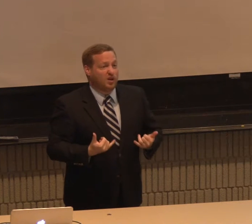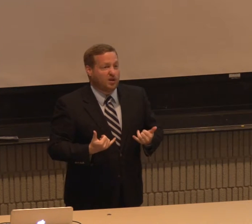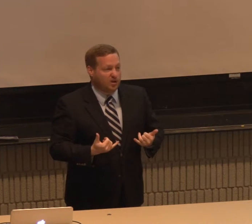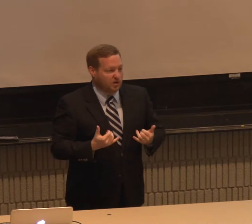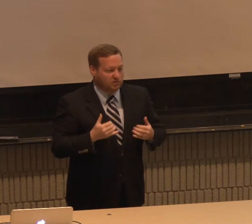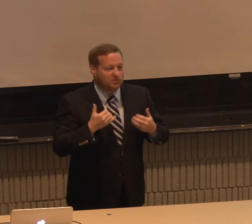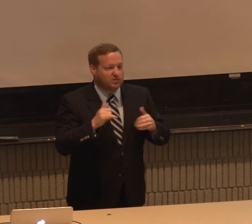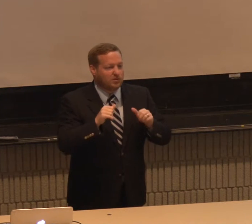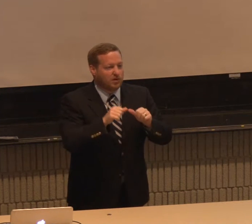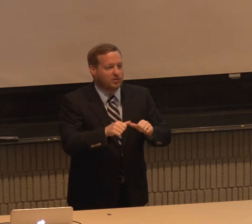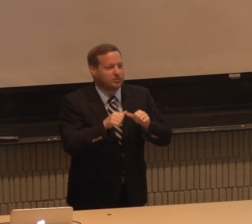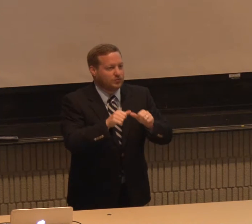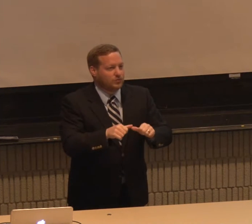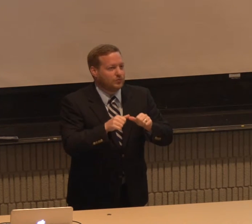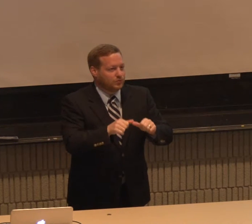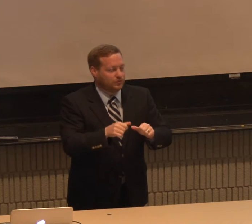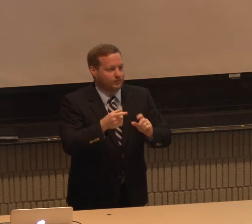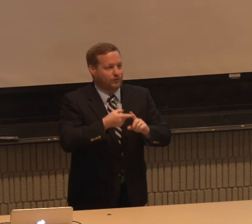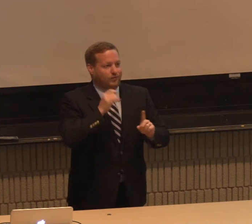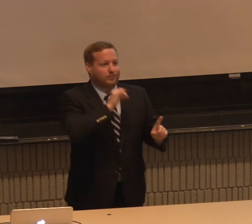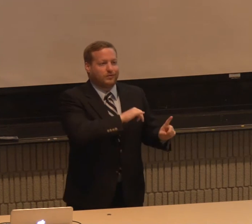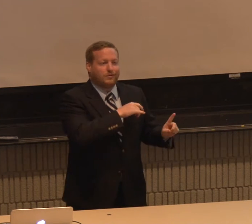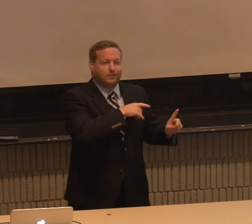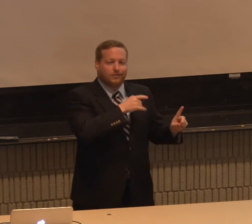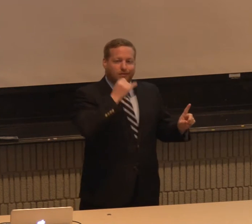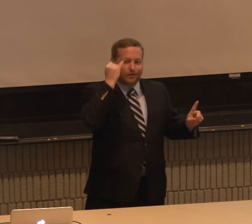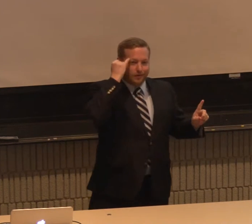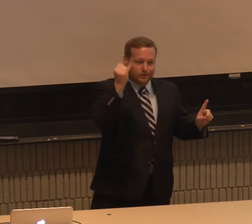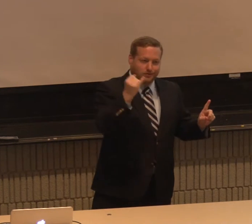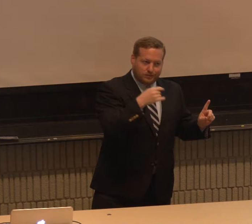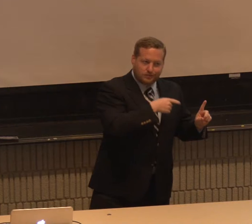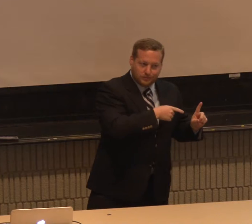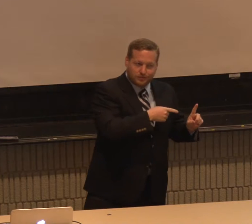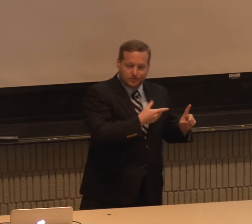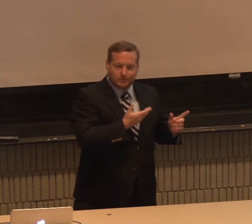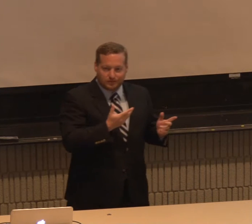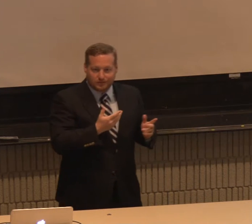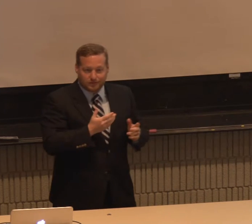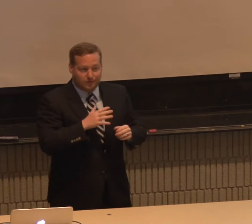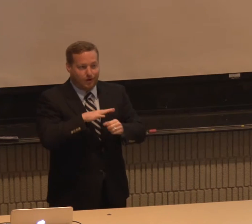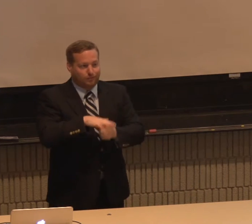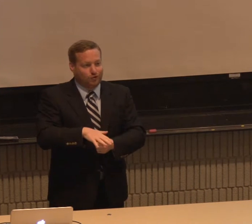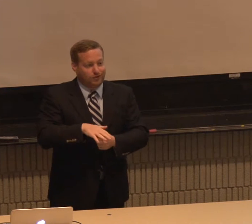prevalent throughout the country at that time. Unfortunately, that legacy continues today.